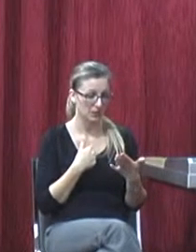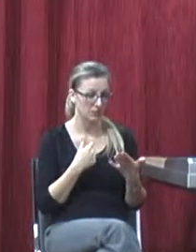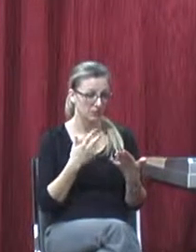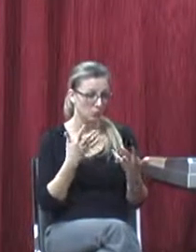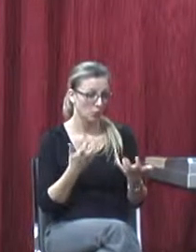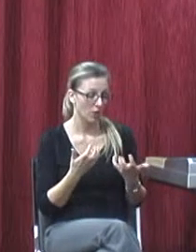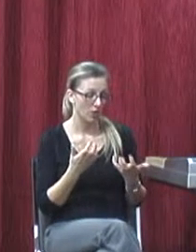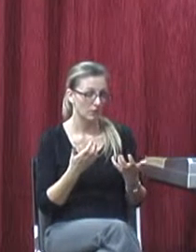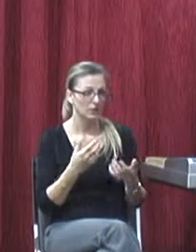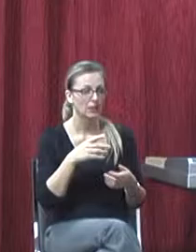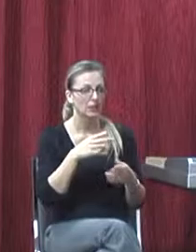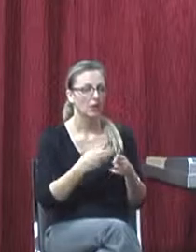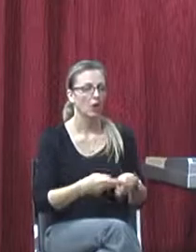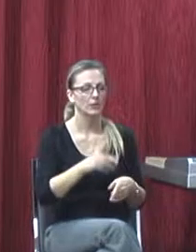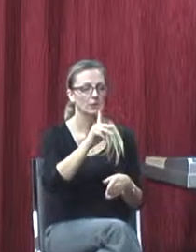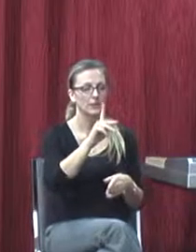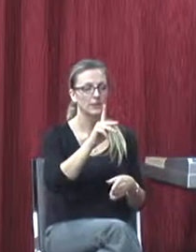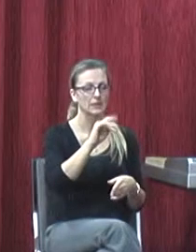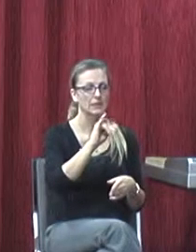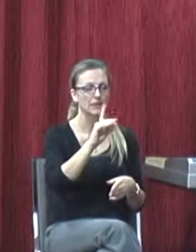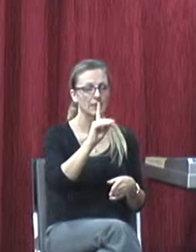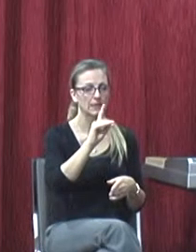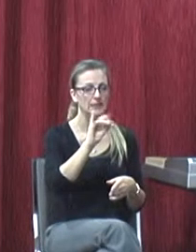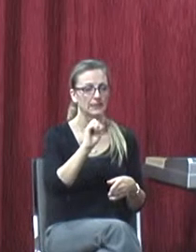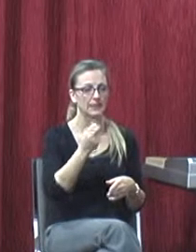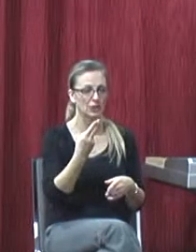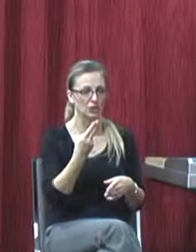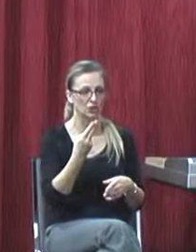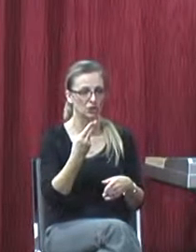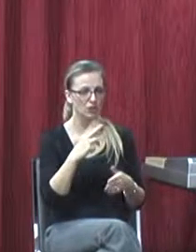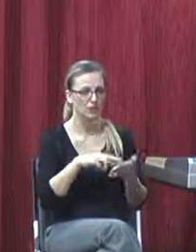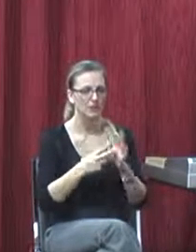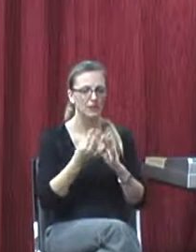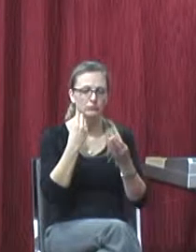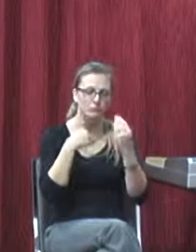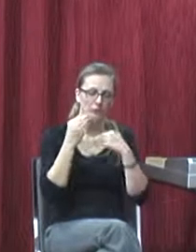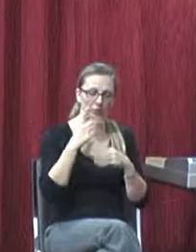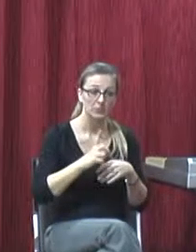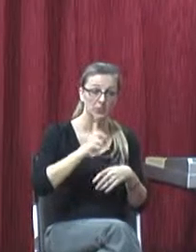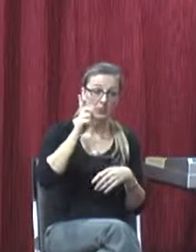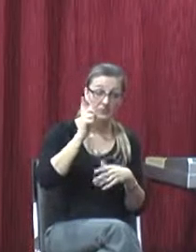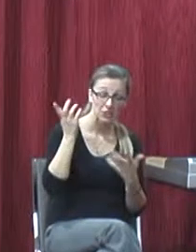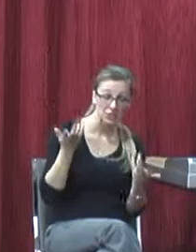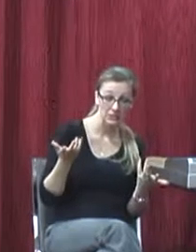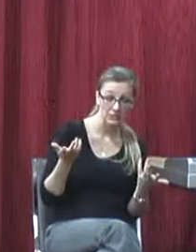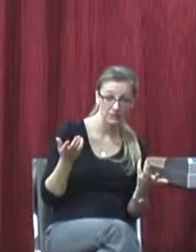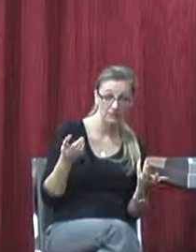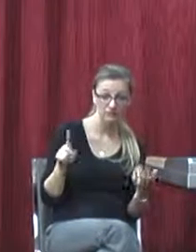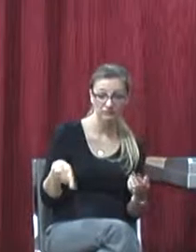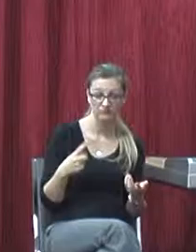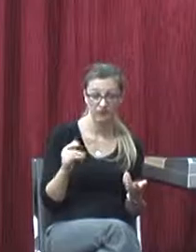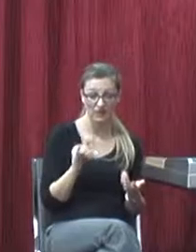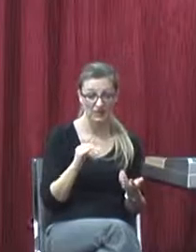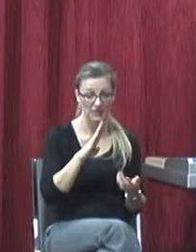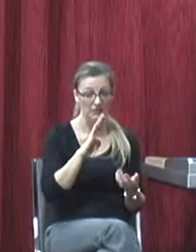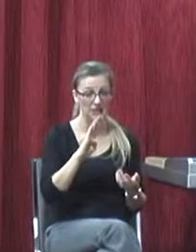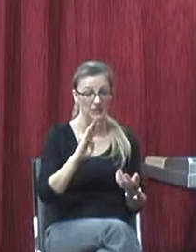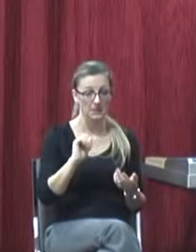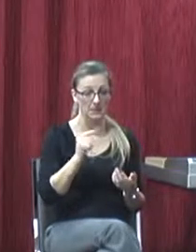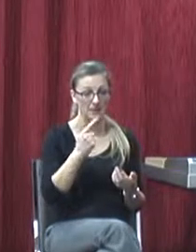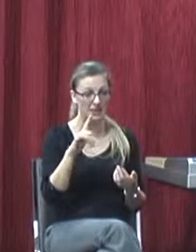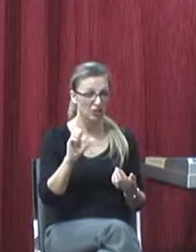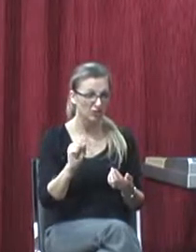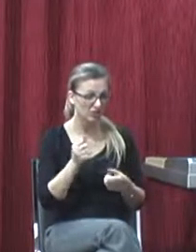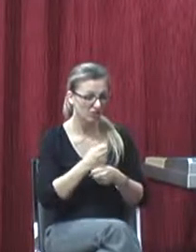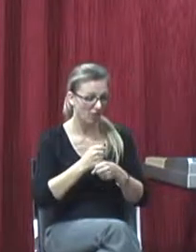kiddush after the service. That's light refreshments upstairs, just like bagels and spreads